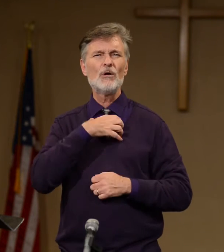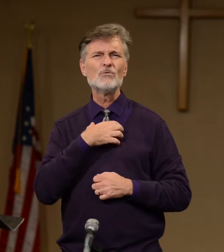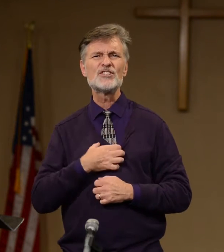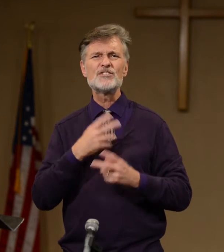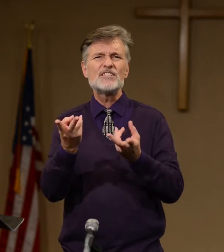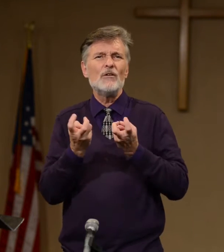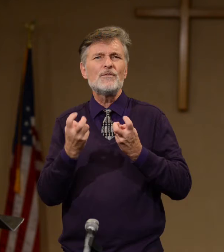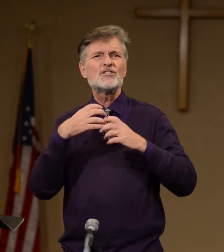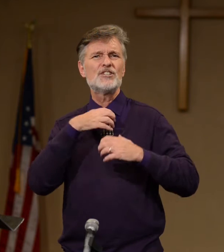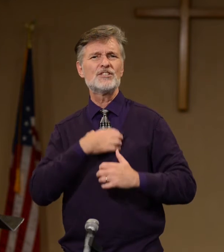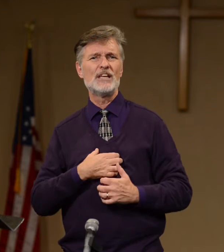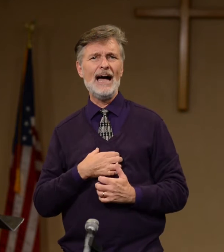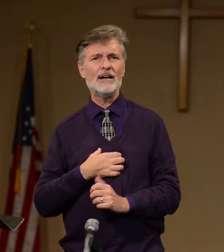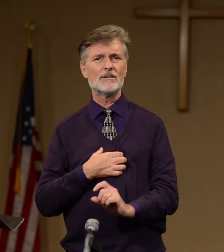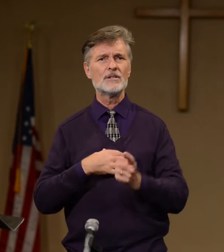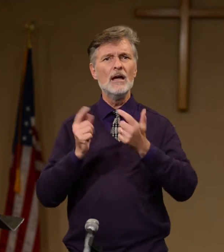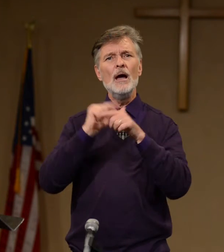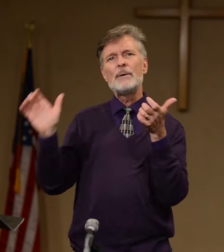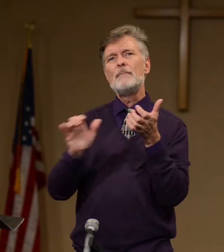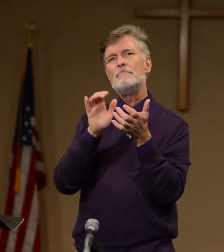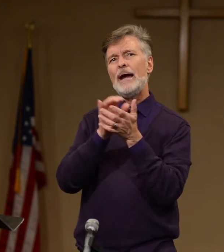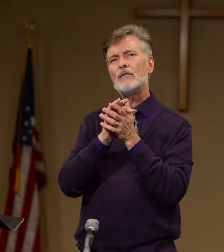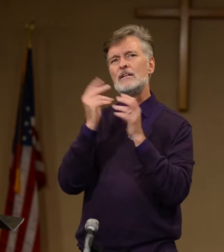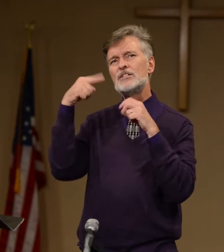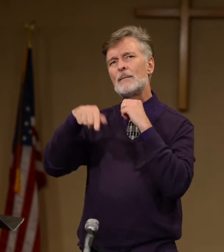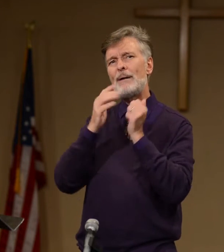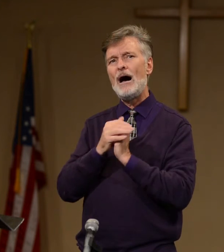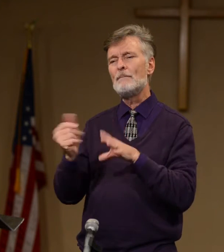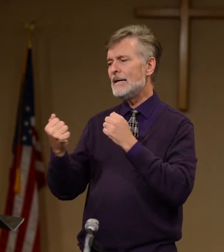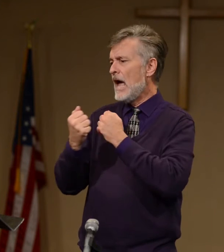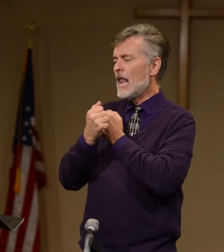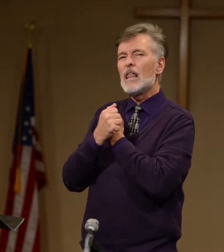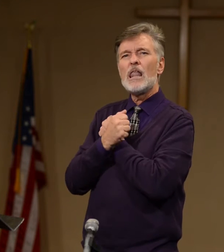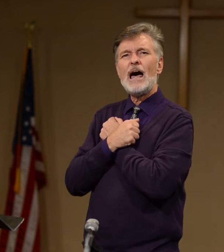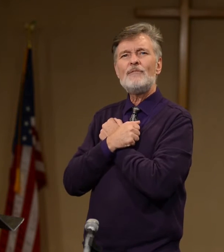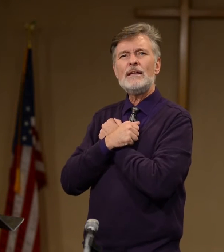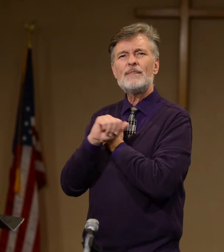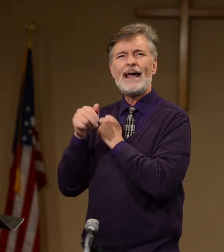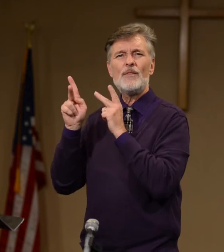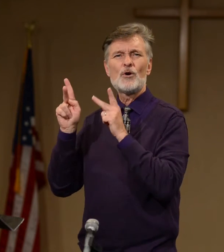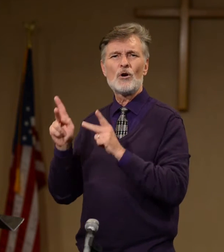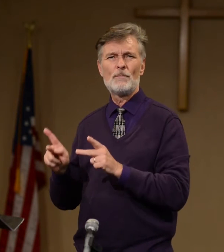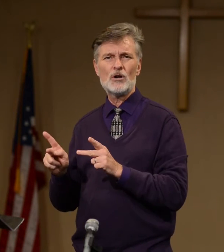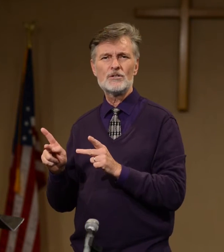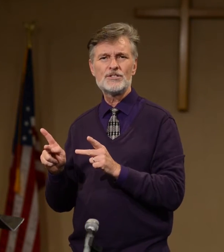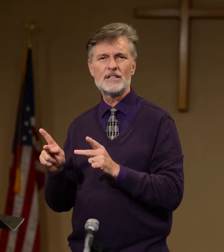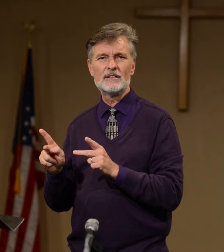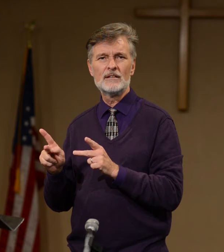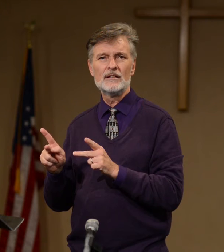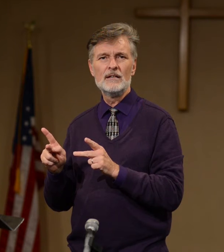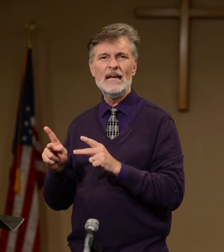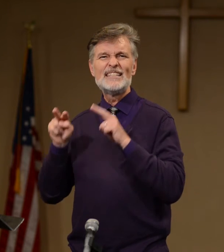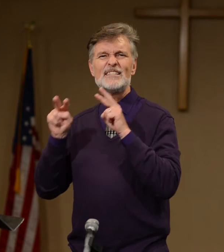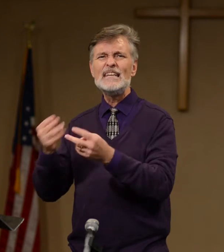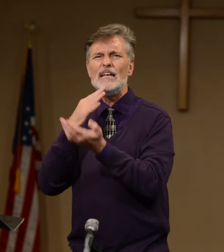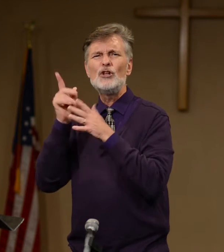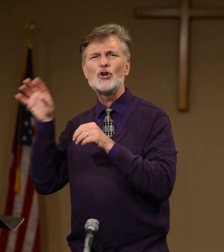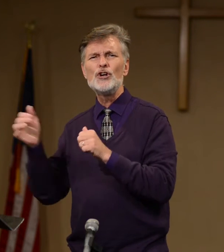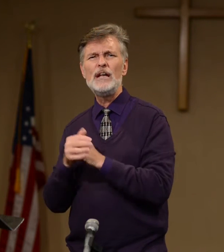own selfish desires. But a marriage is about me loving that other person, seeing the good in